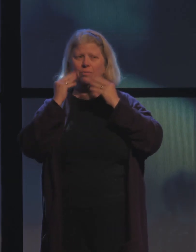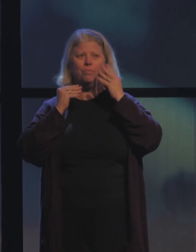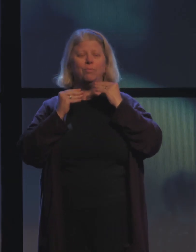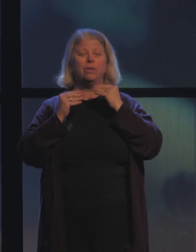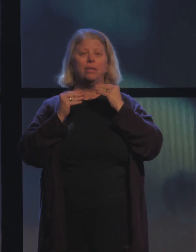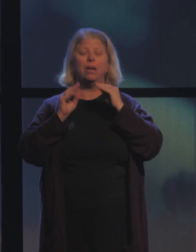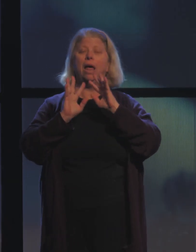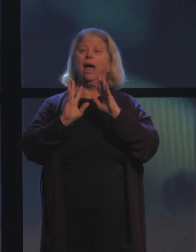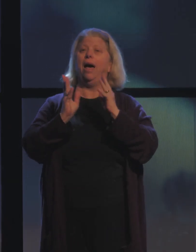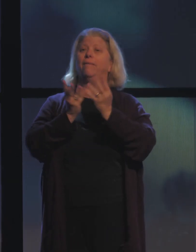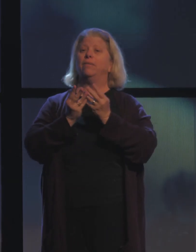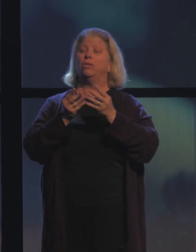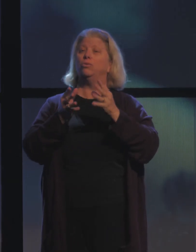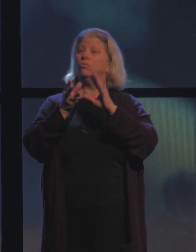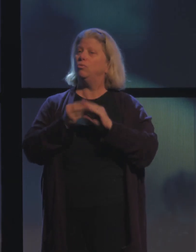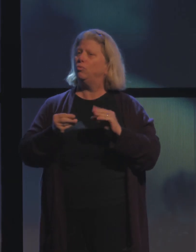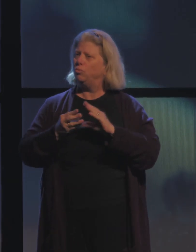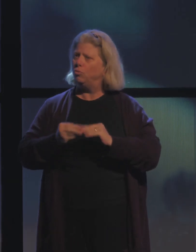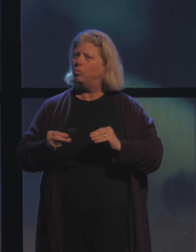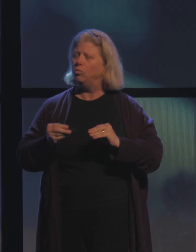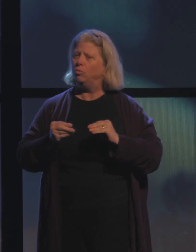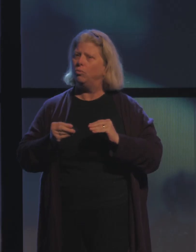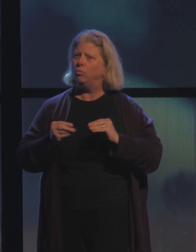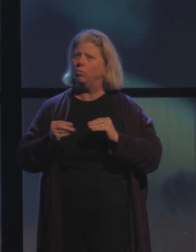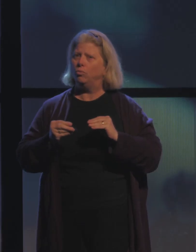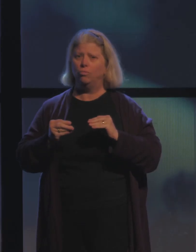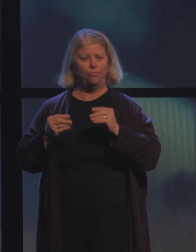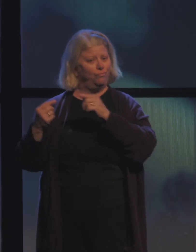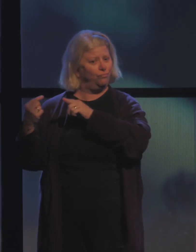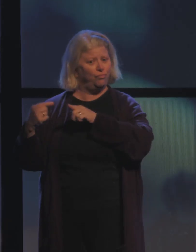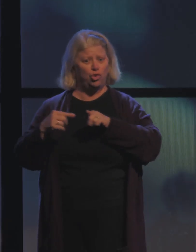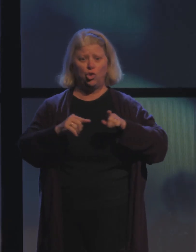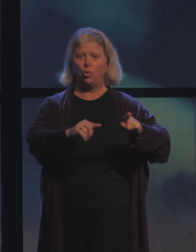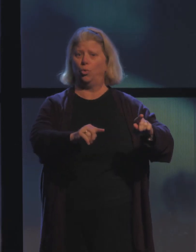the Advent story has that all throughout it.